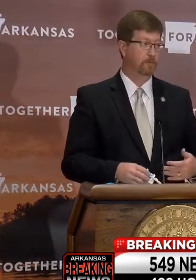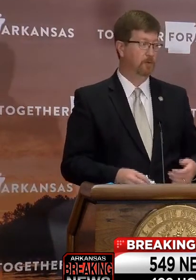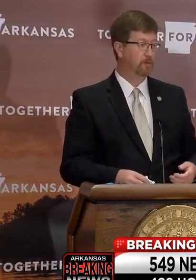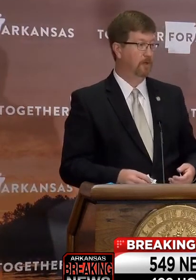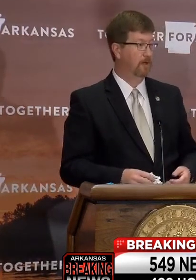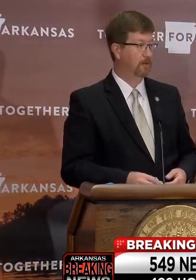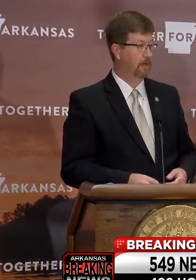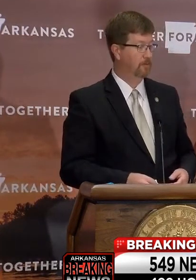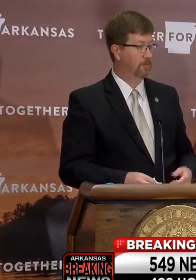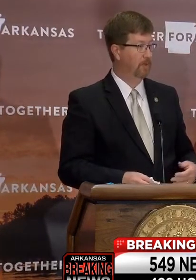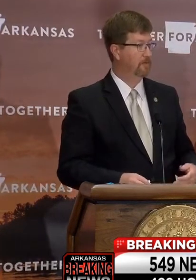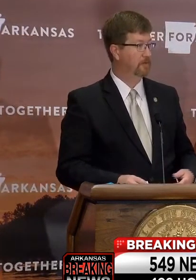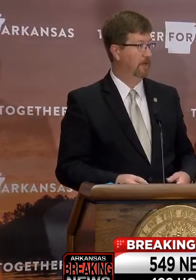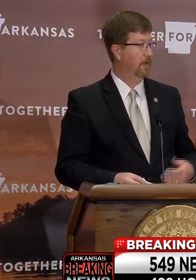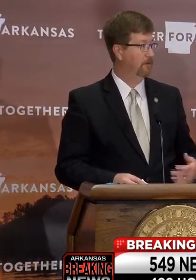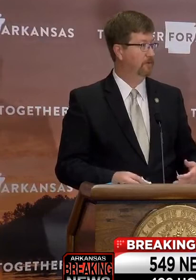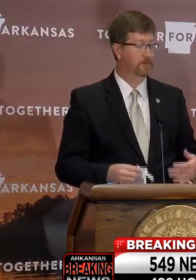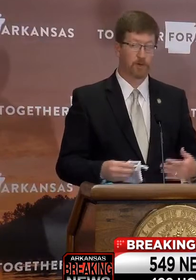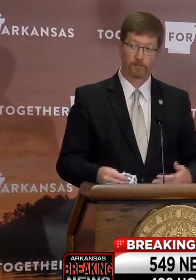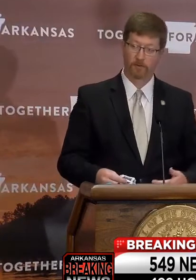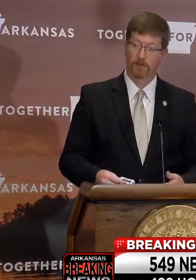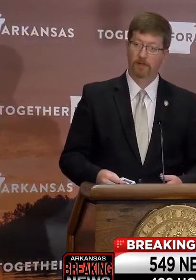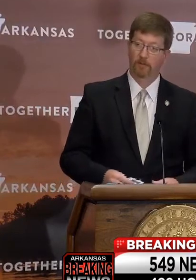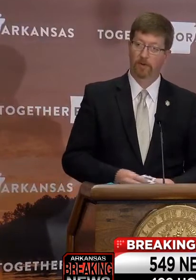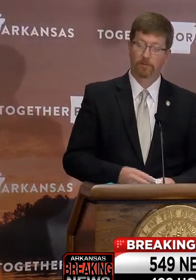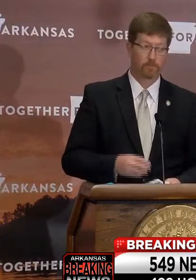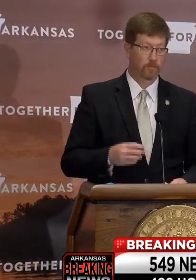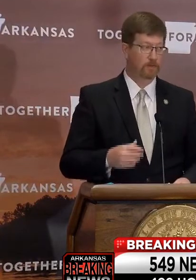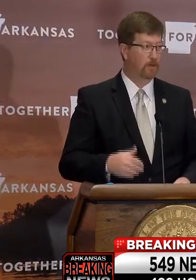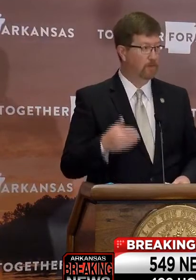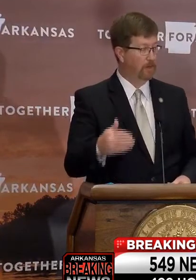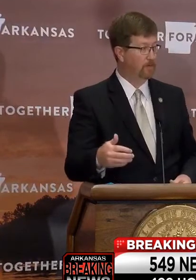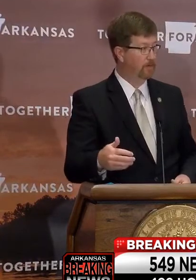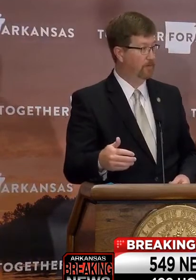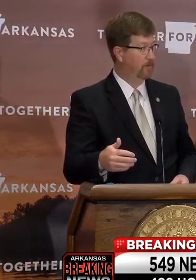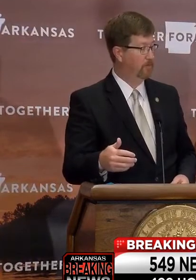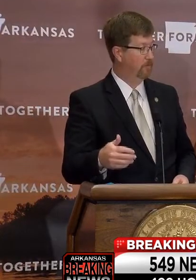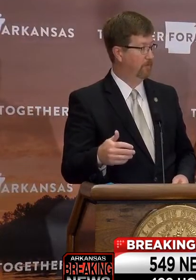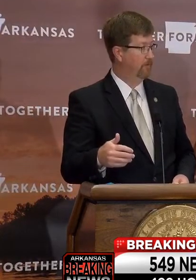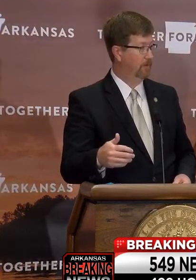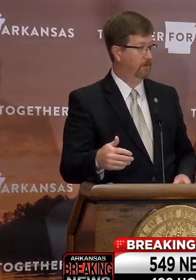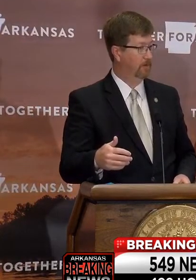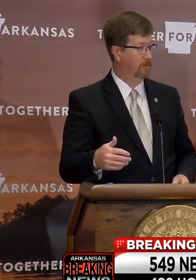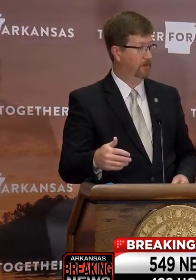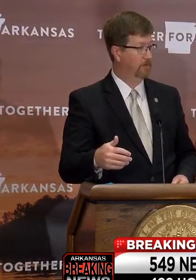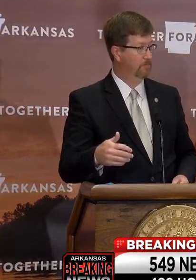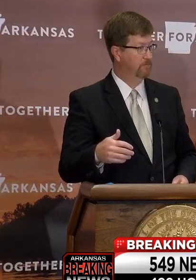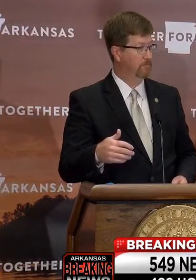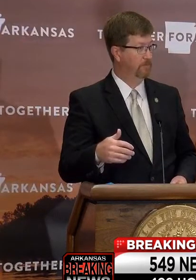also some local context in places like Hector and Dover, where we know that there is a specific